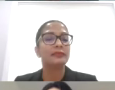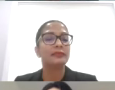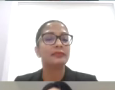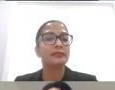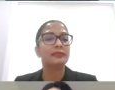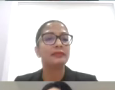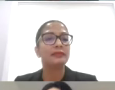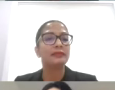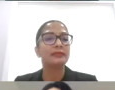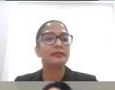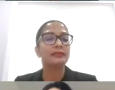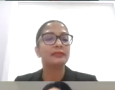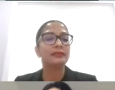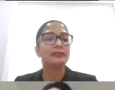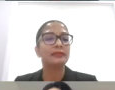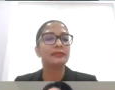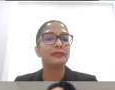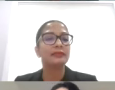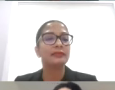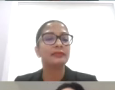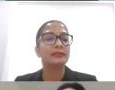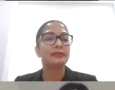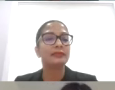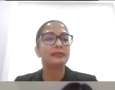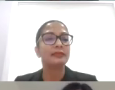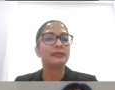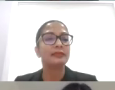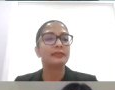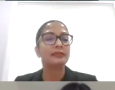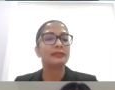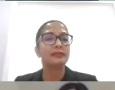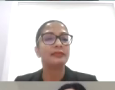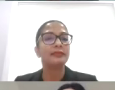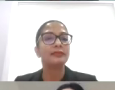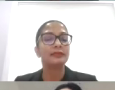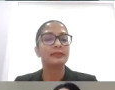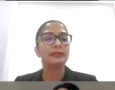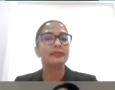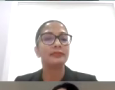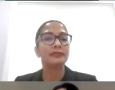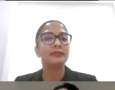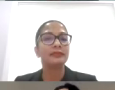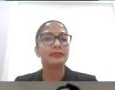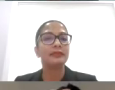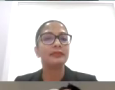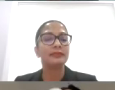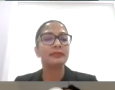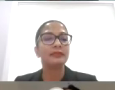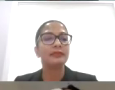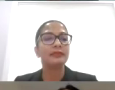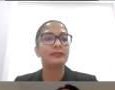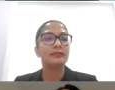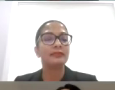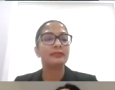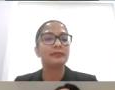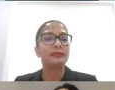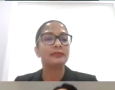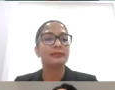effective communications regulations, which required that people with disabilities be provided